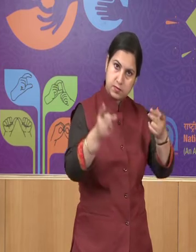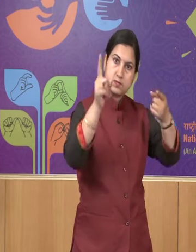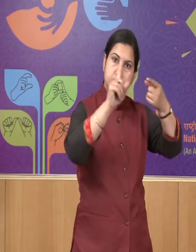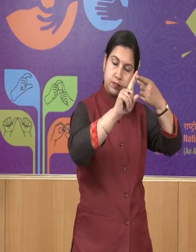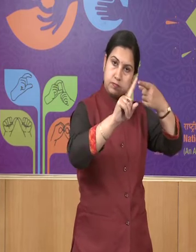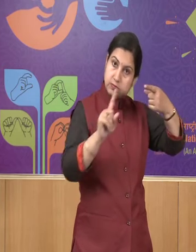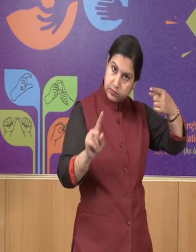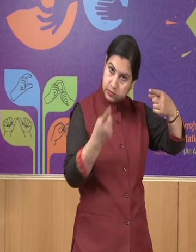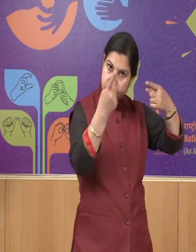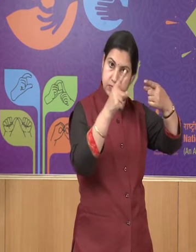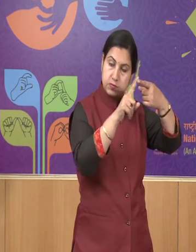permanent settlement,